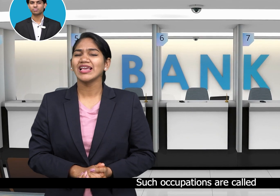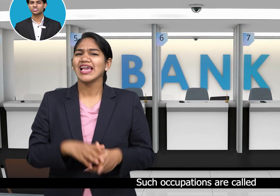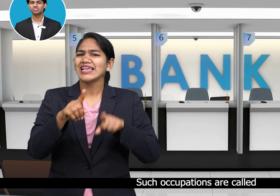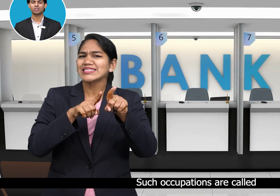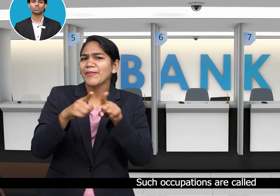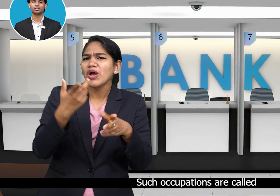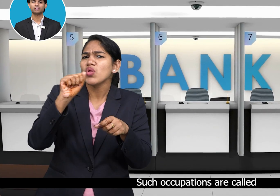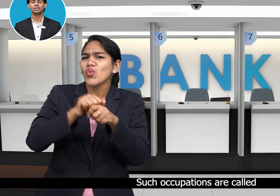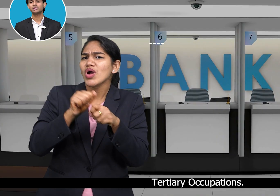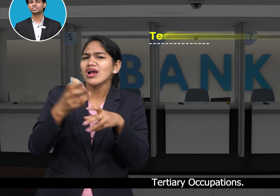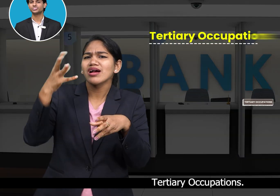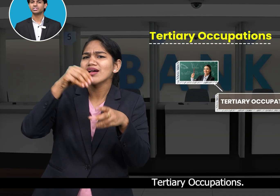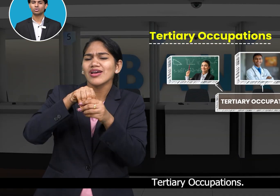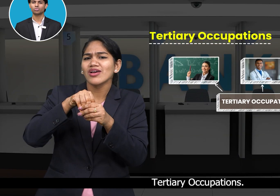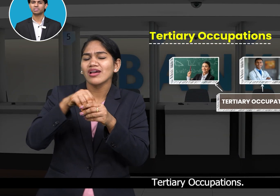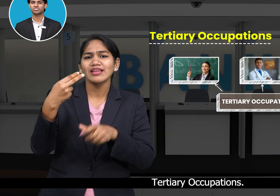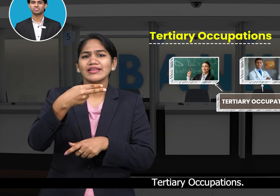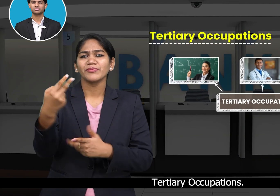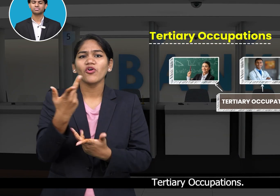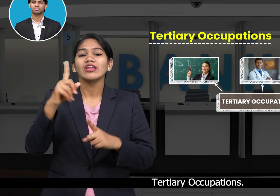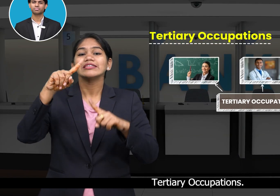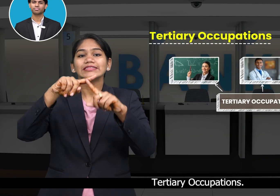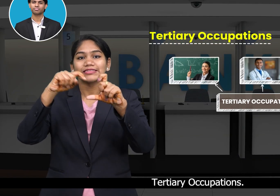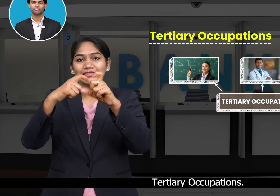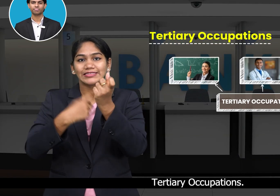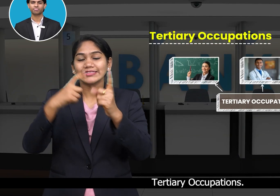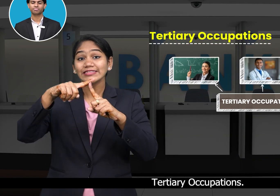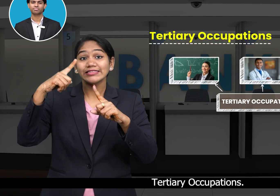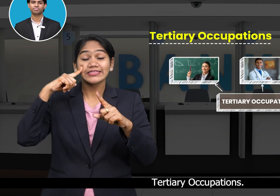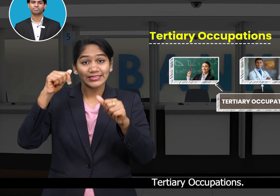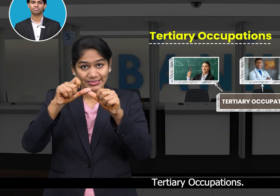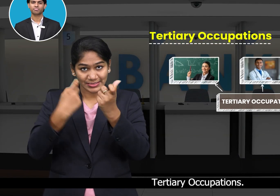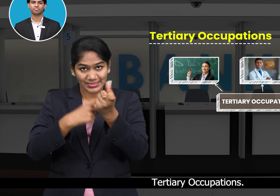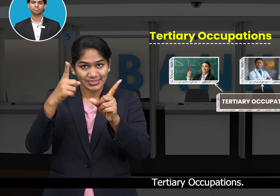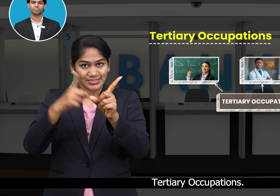Such occupations are called tertiary occupations.